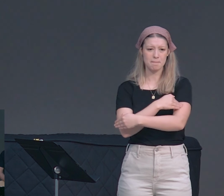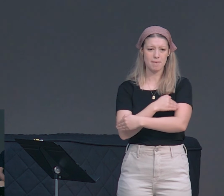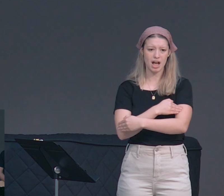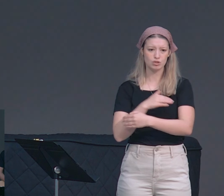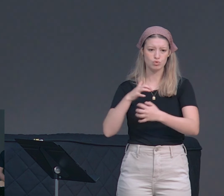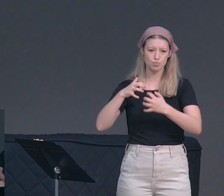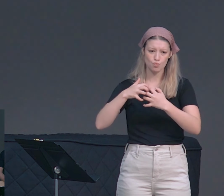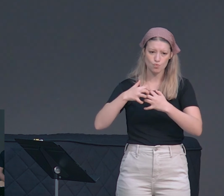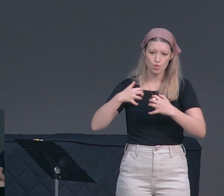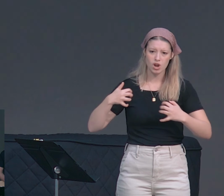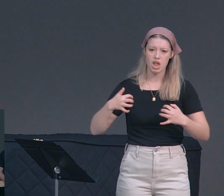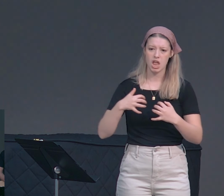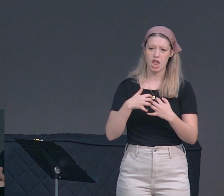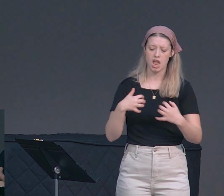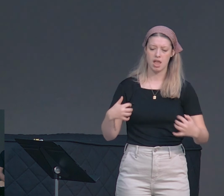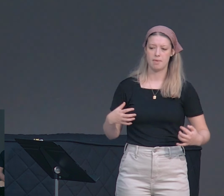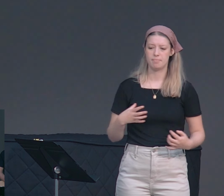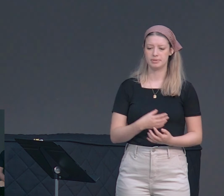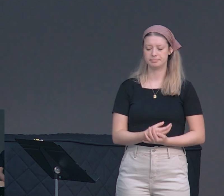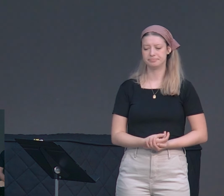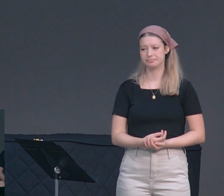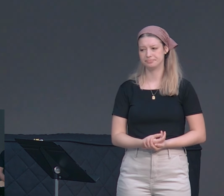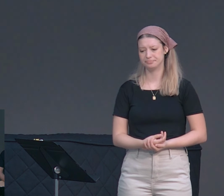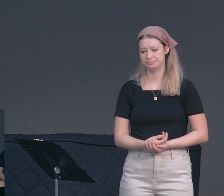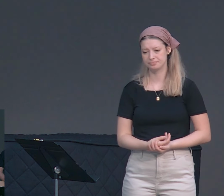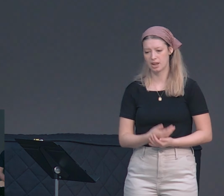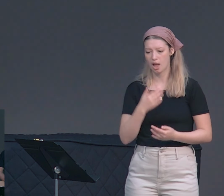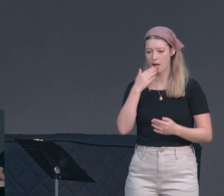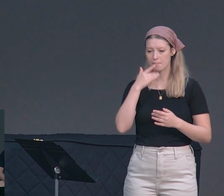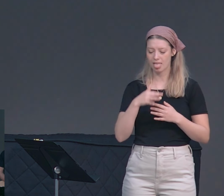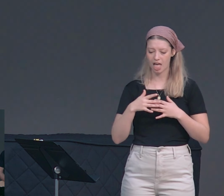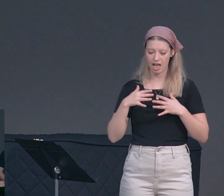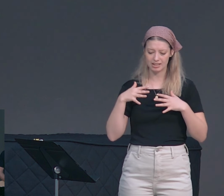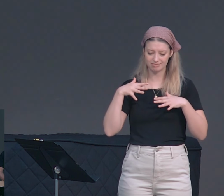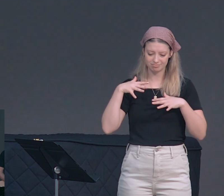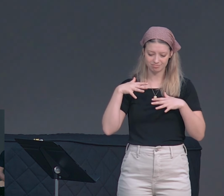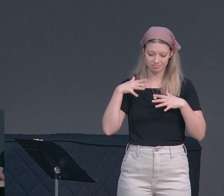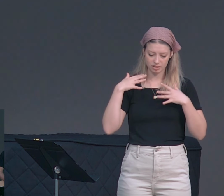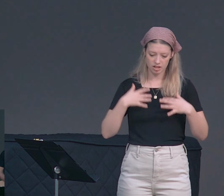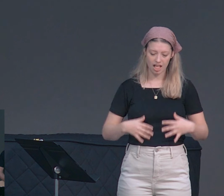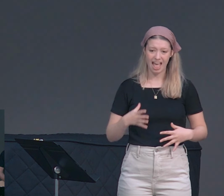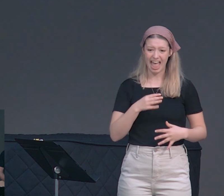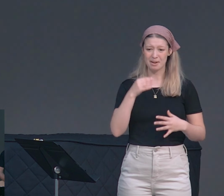ripping in his arms and legs as blood seeped into his lungs.